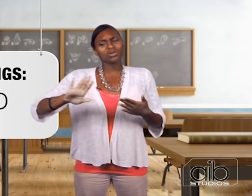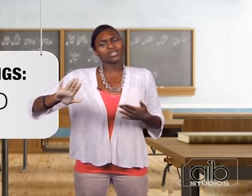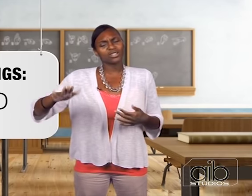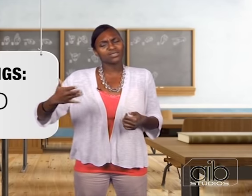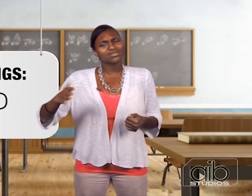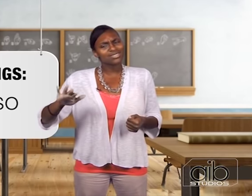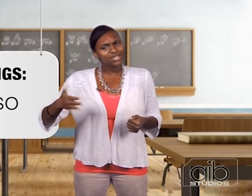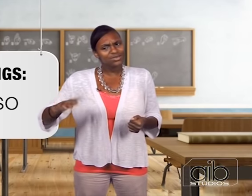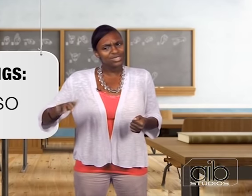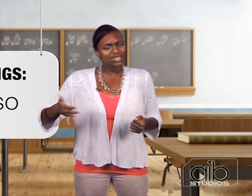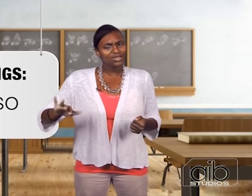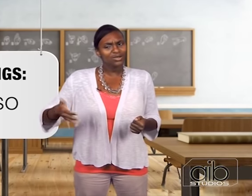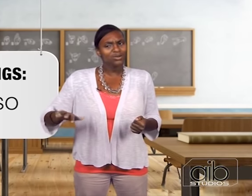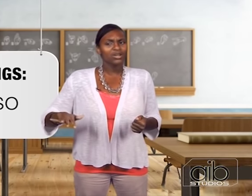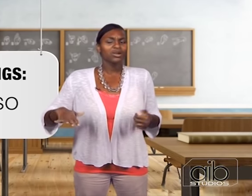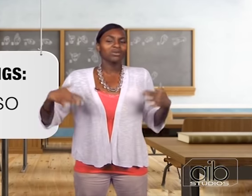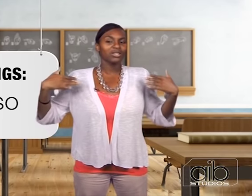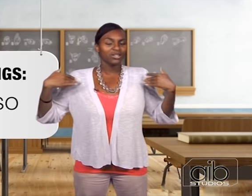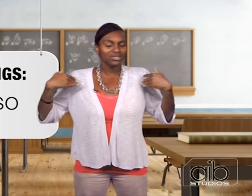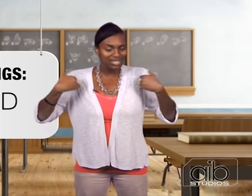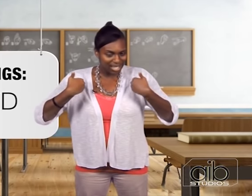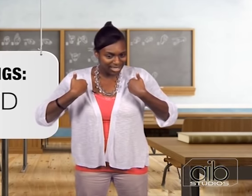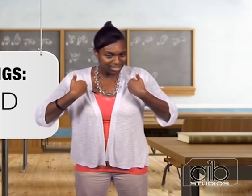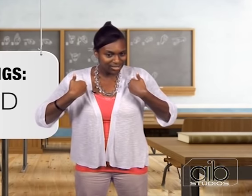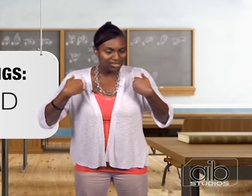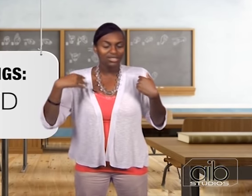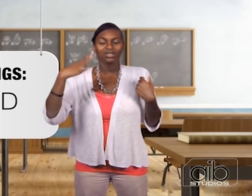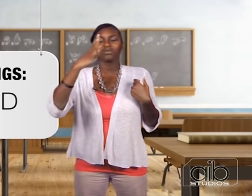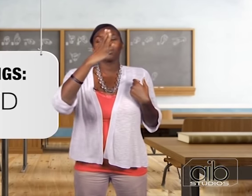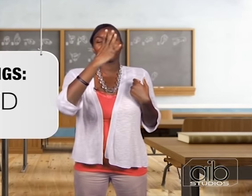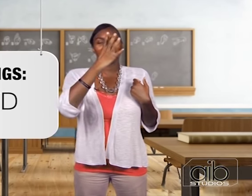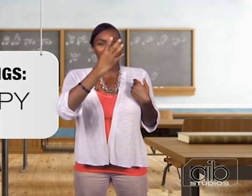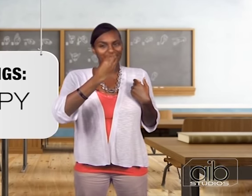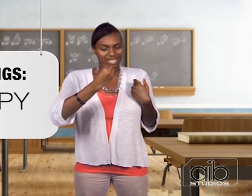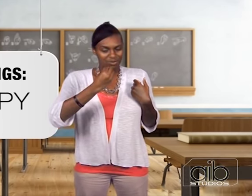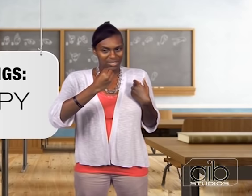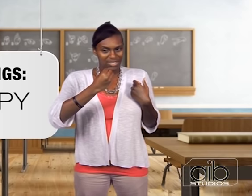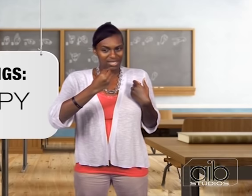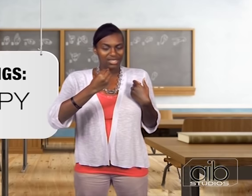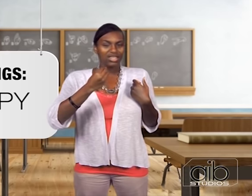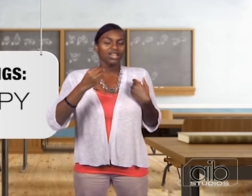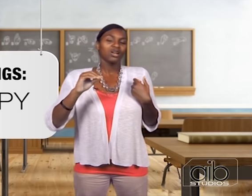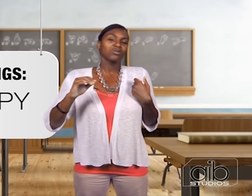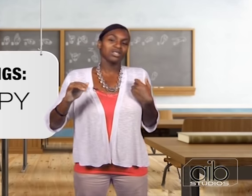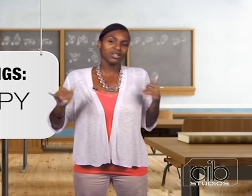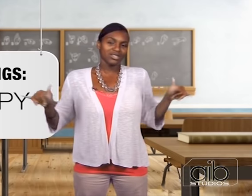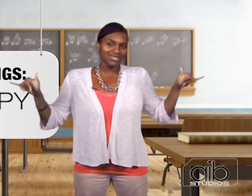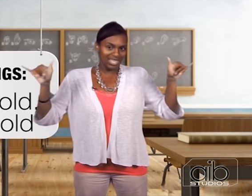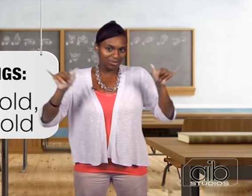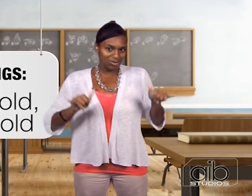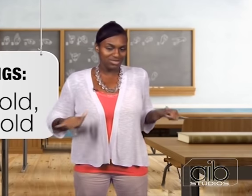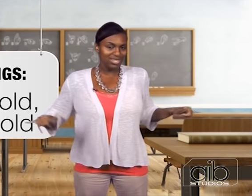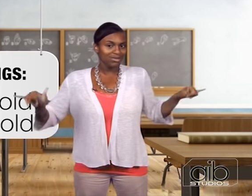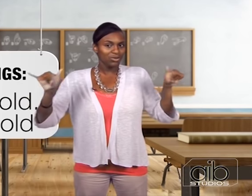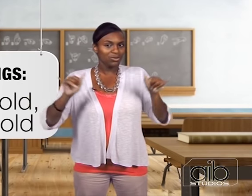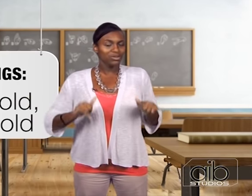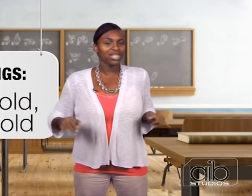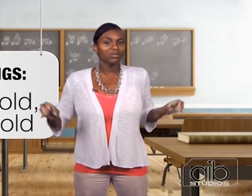learned so-so, we learned tired, we learned sleepy, we learned same old, and we